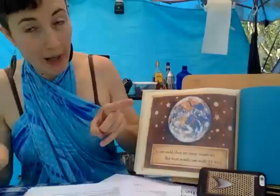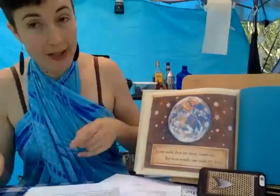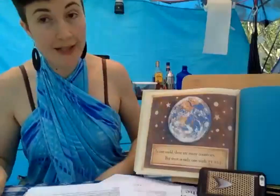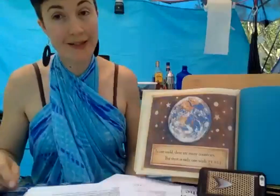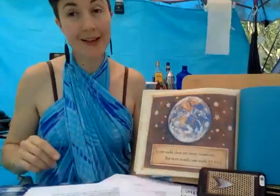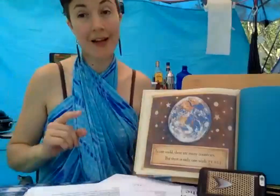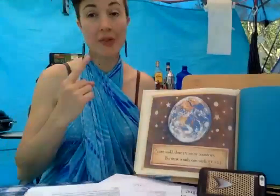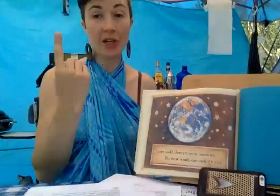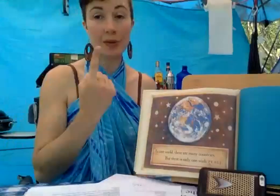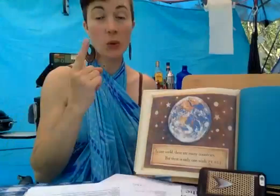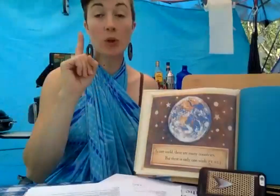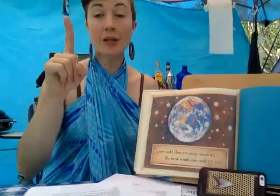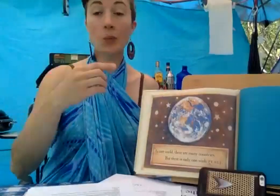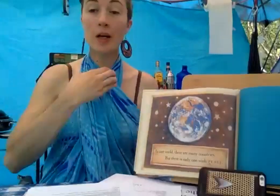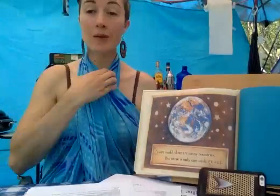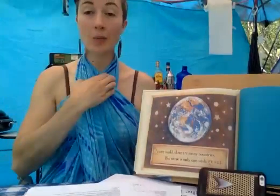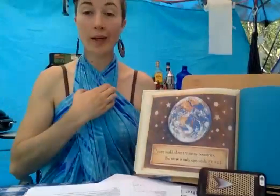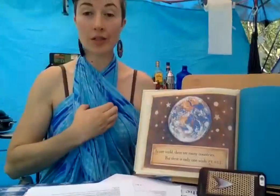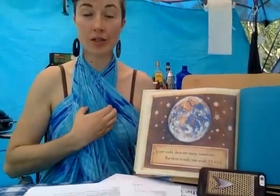But there is only one wish.